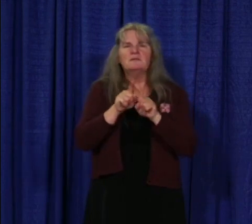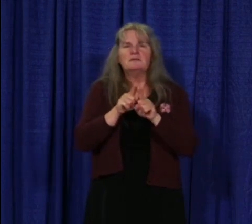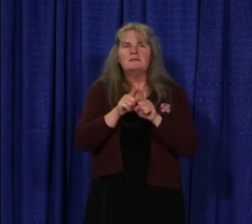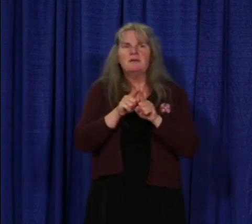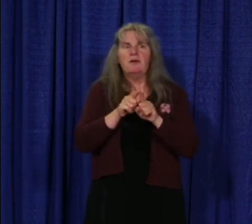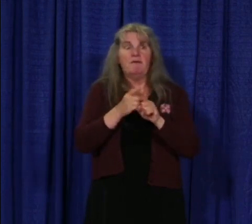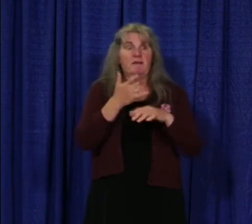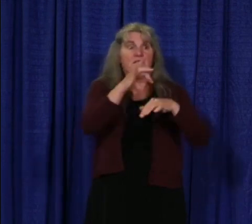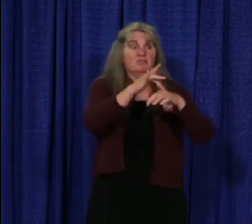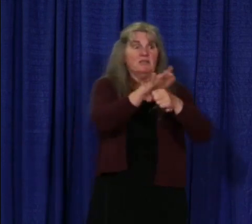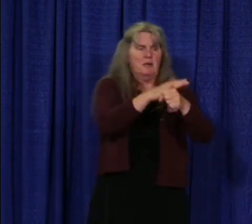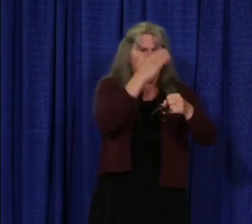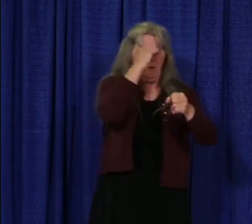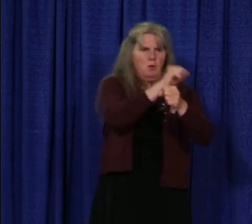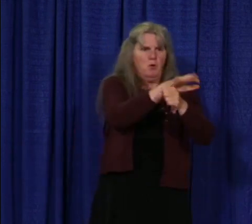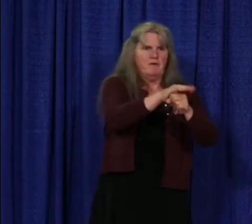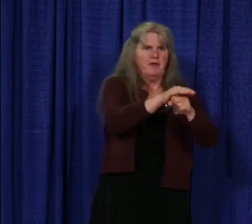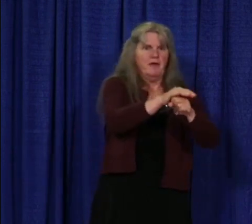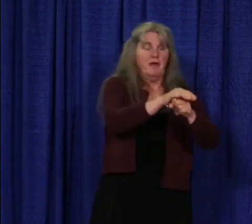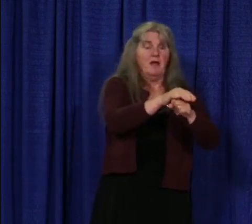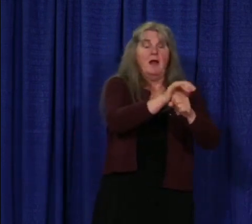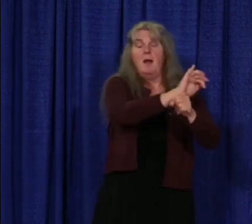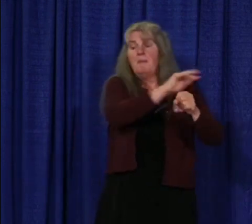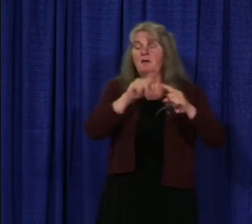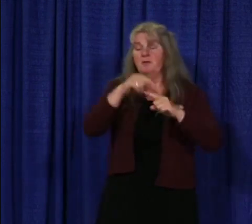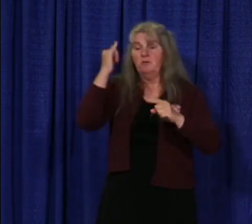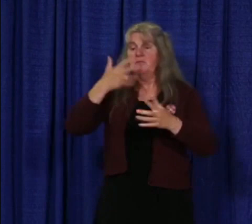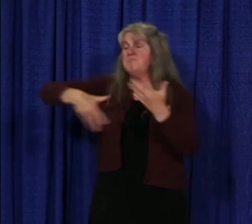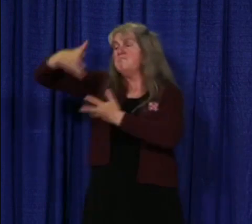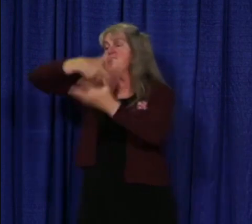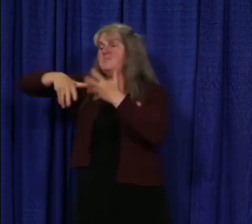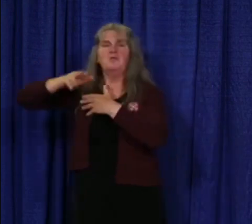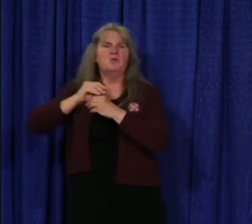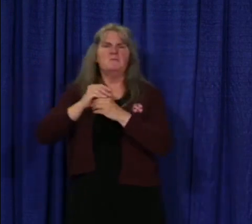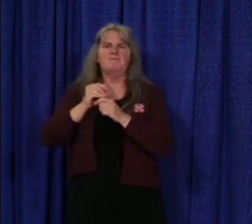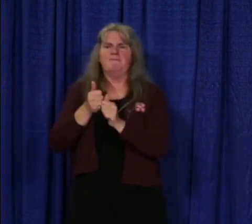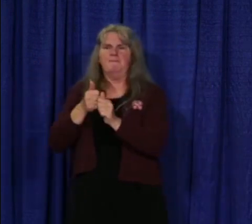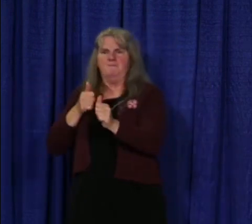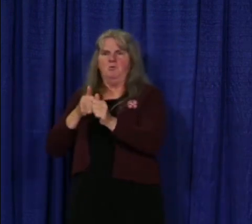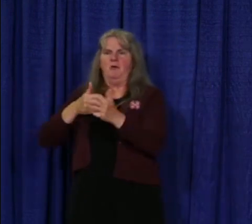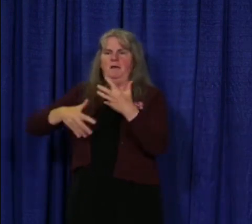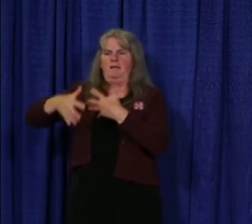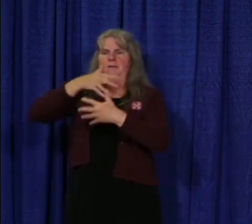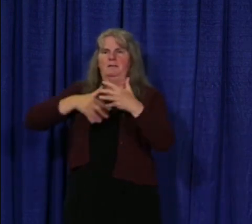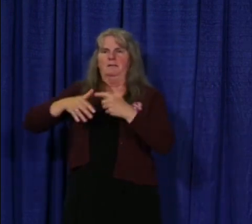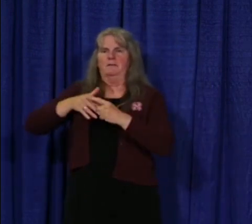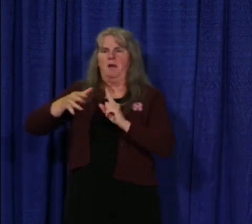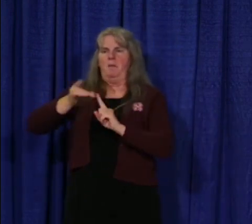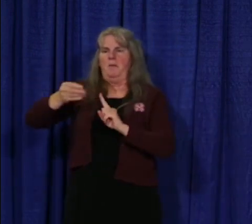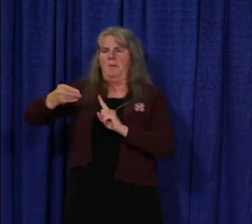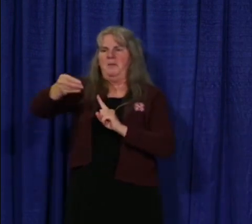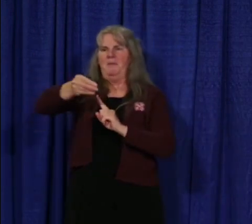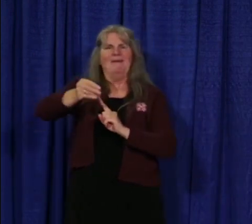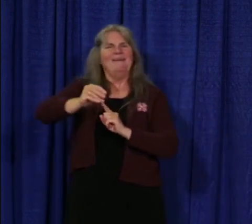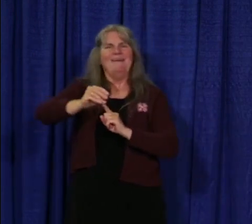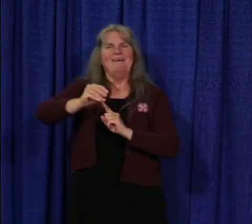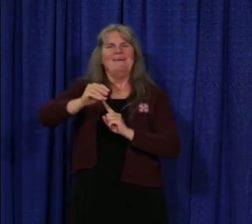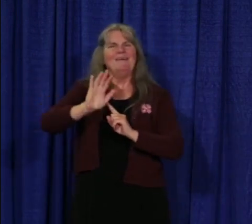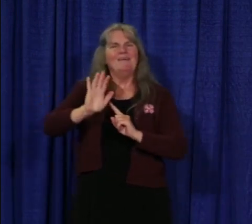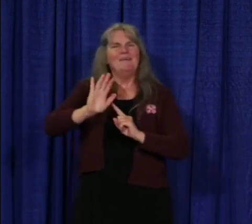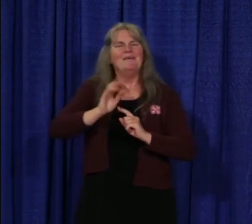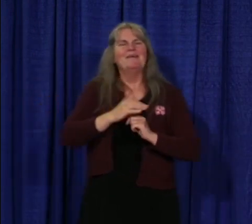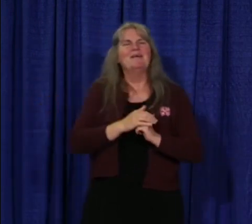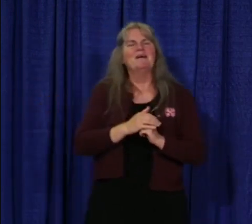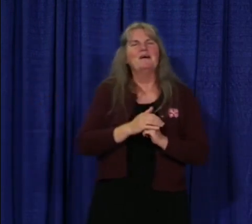social gatherings and taking extra precaution to avoid social gatherings. So it doesn't